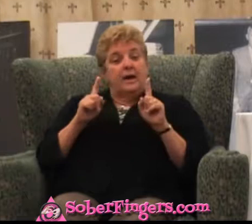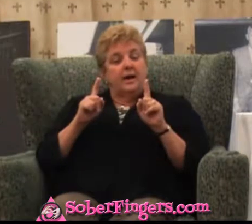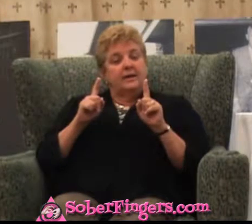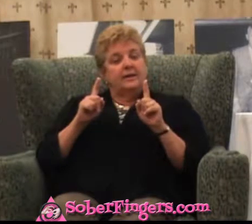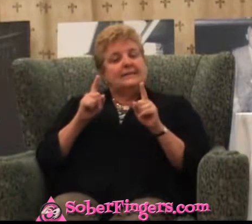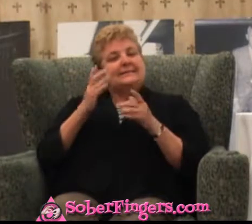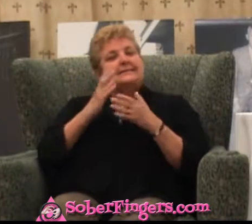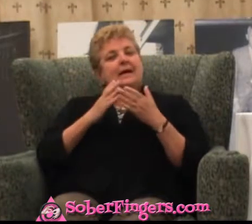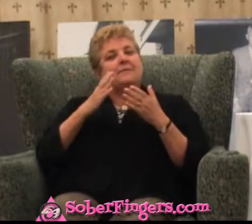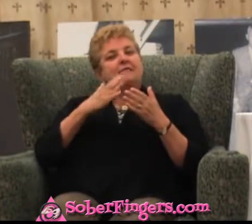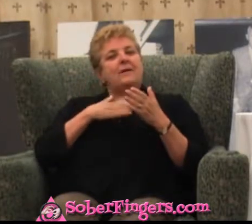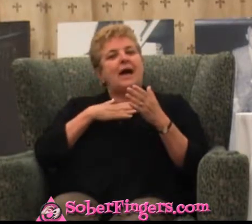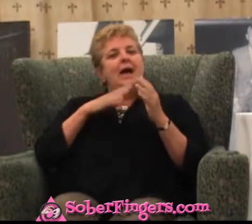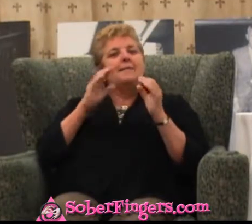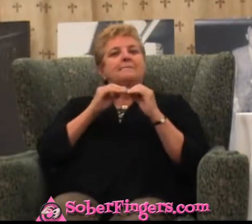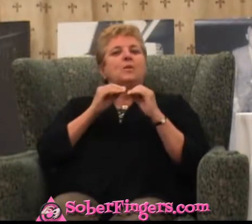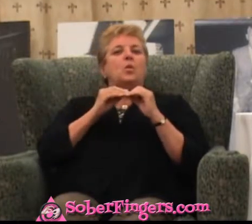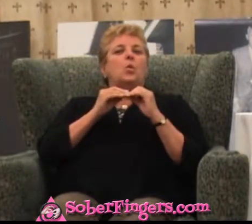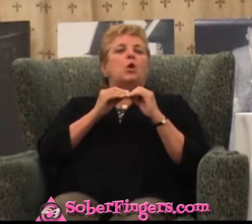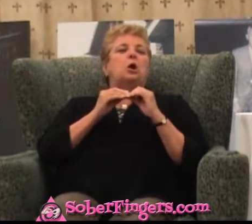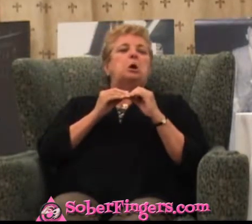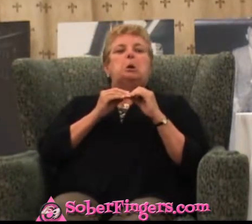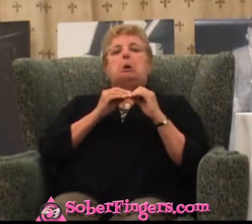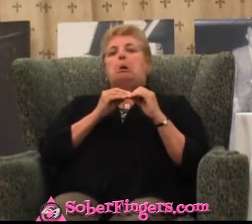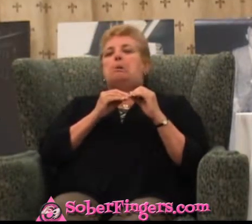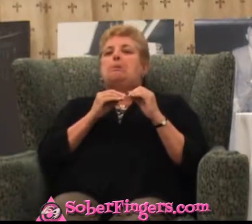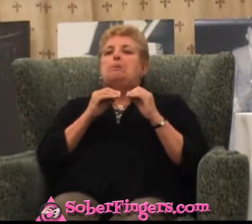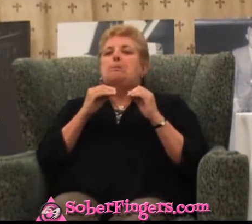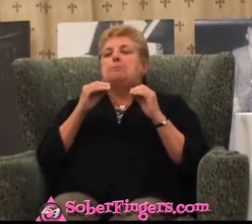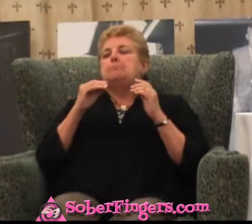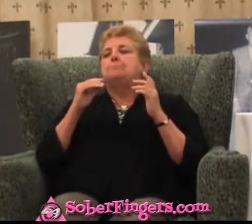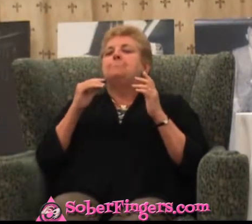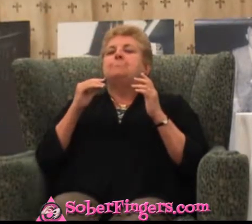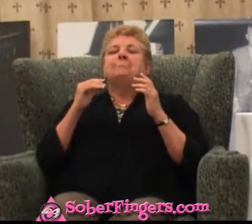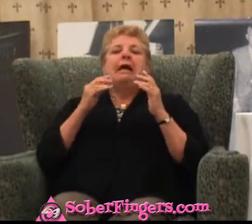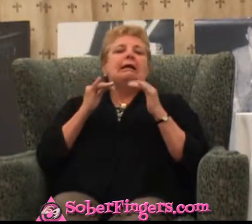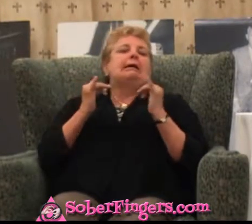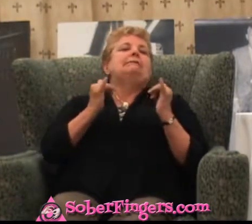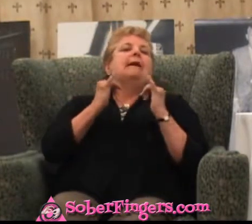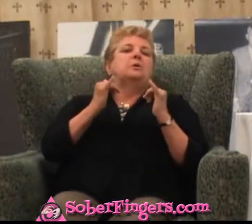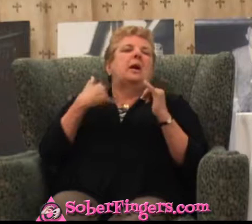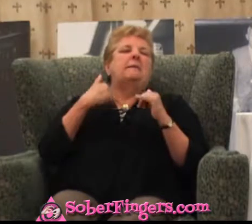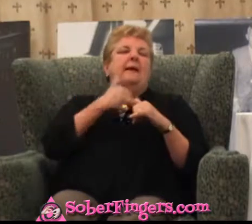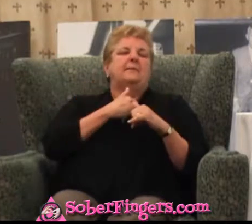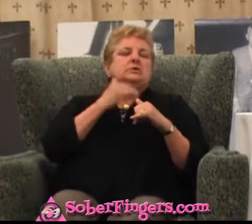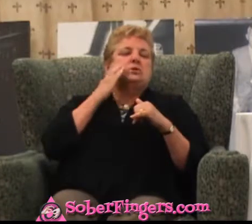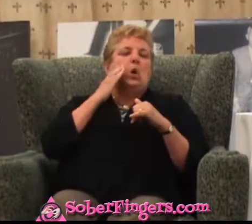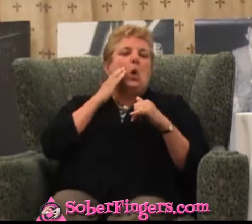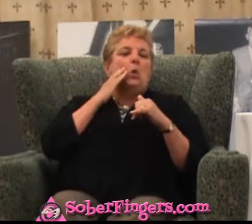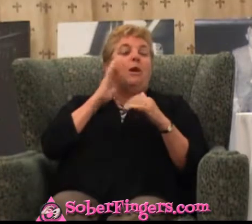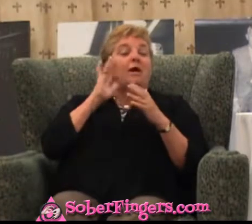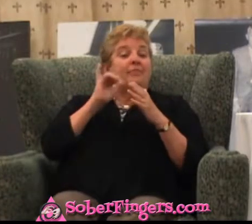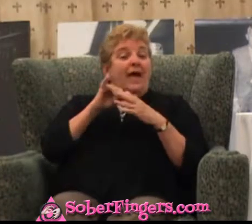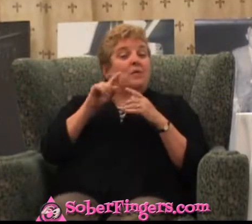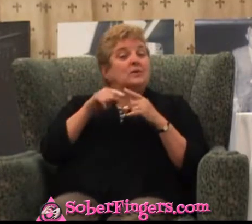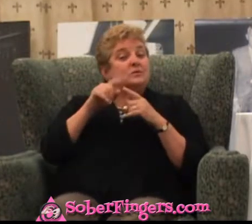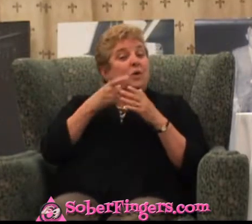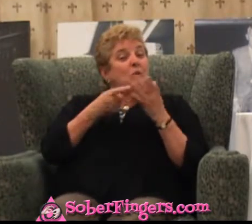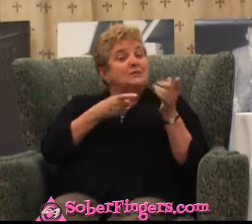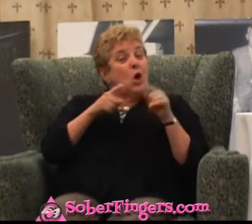more contemporary members understand those were the television shows that were on when I was growing up in the 50s and in the